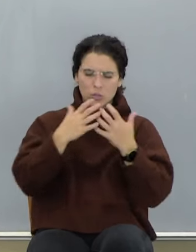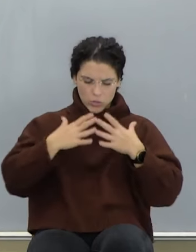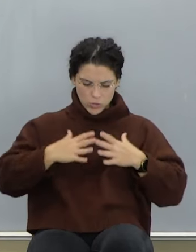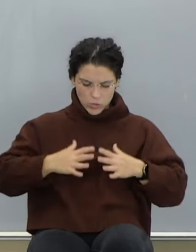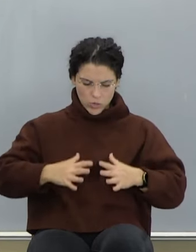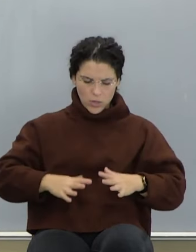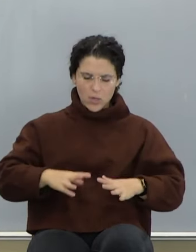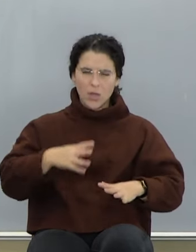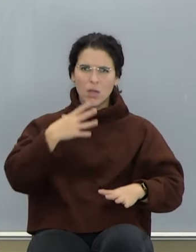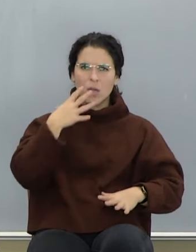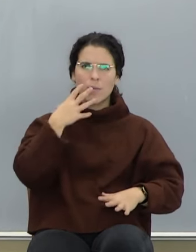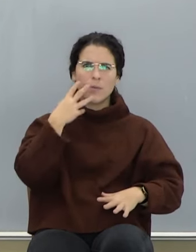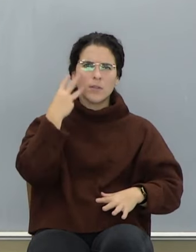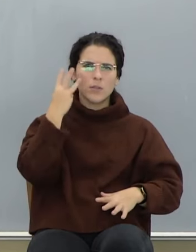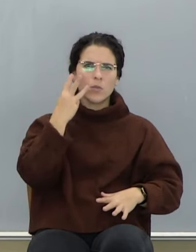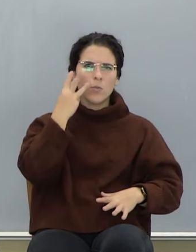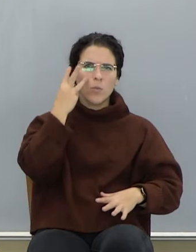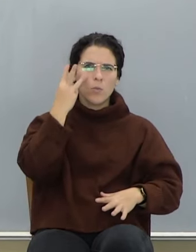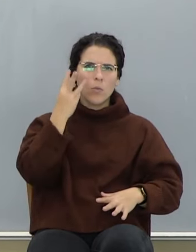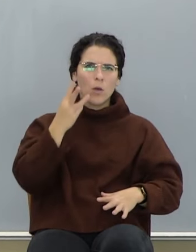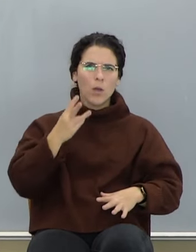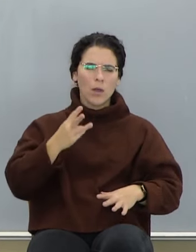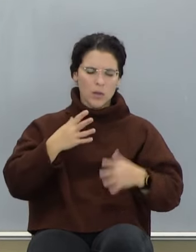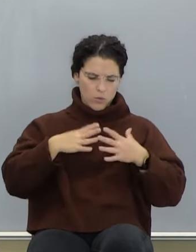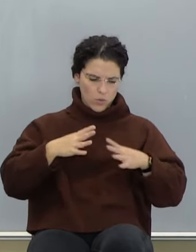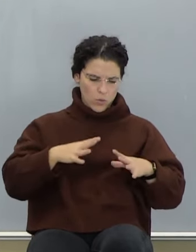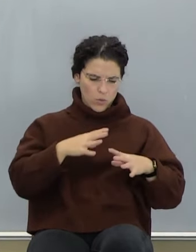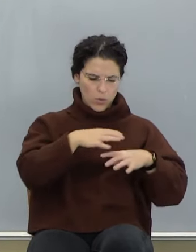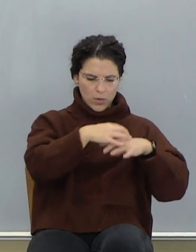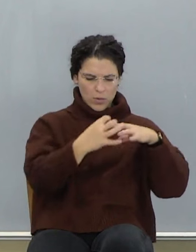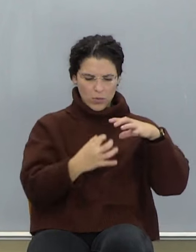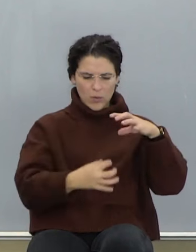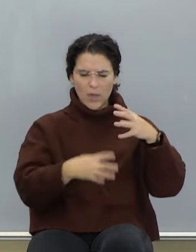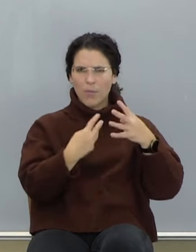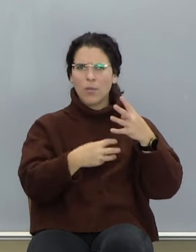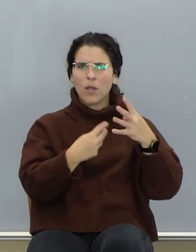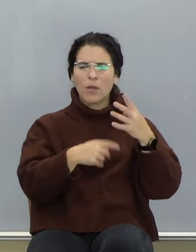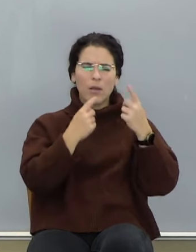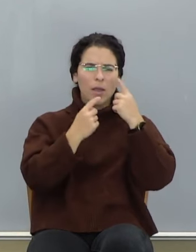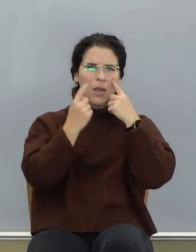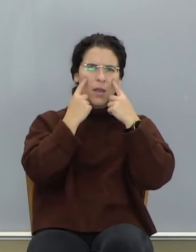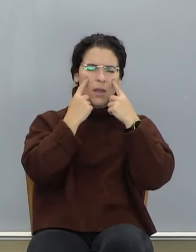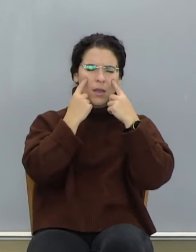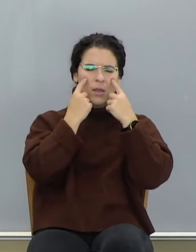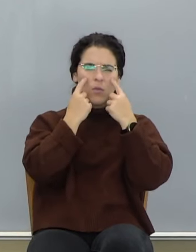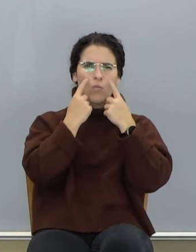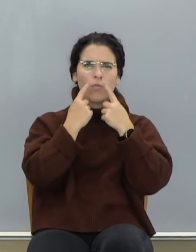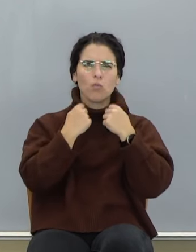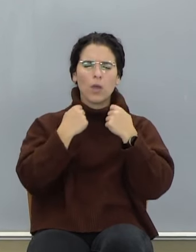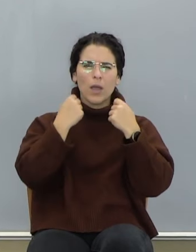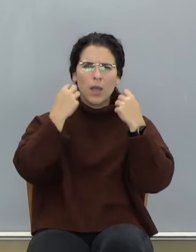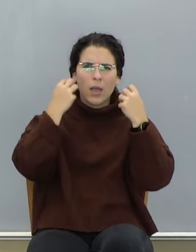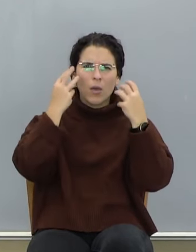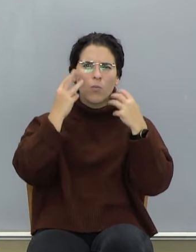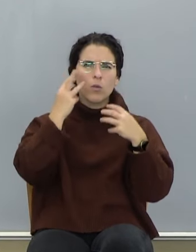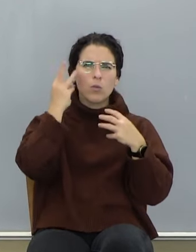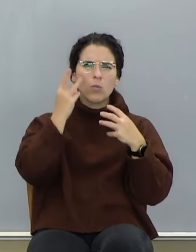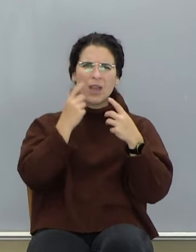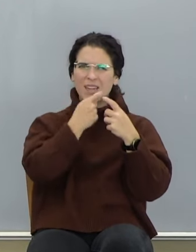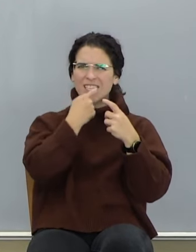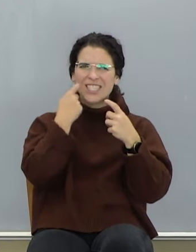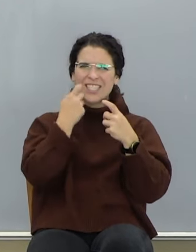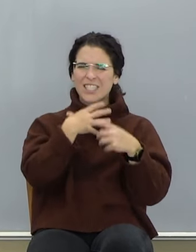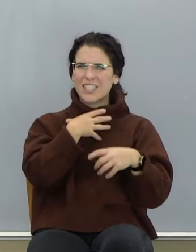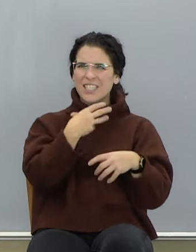wine and his clothes in the blood of grapes. His eyes shall be red with wine and his teeth white with milk. You know